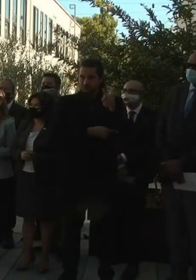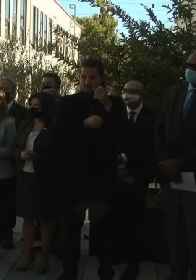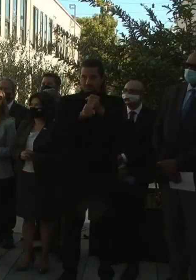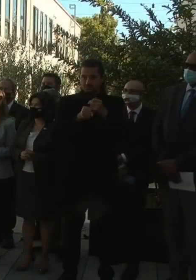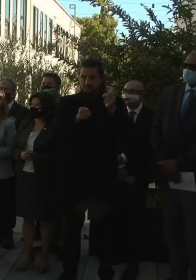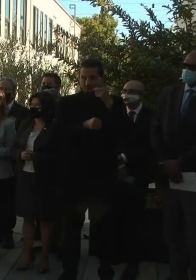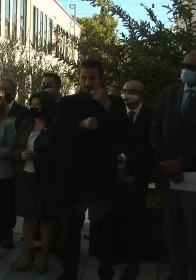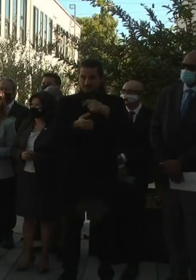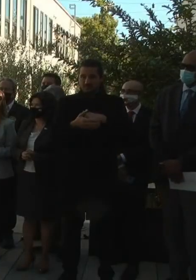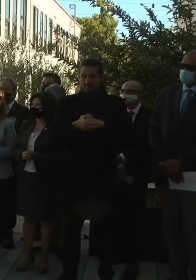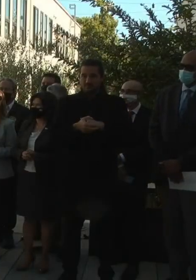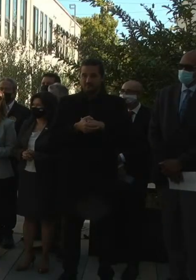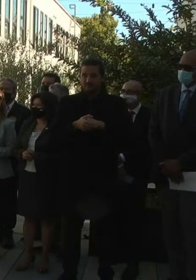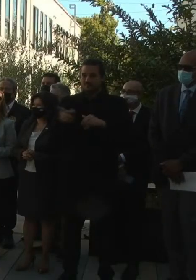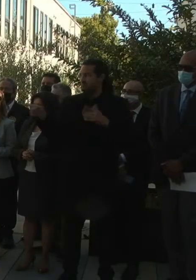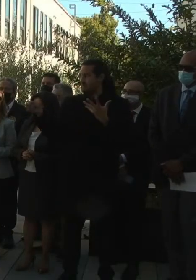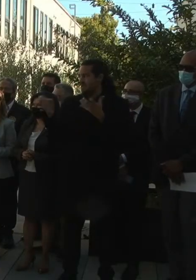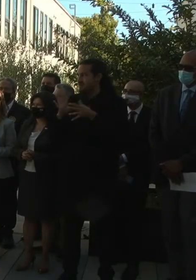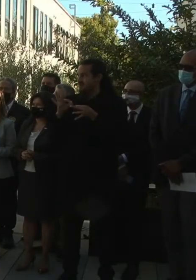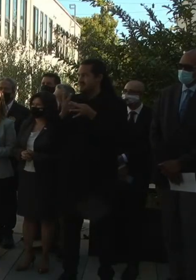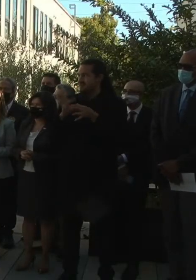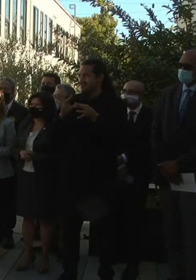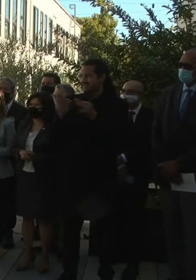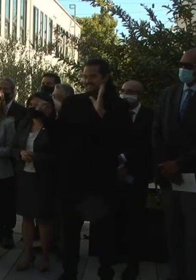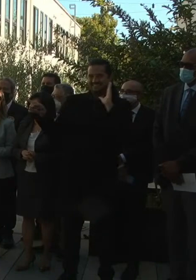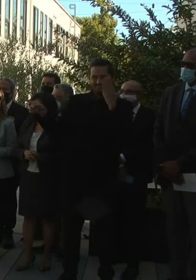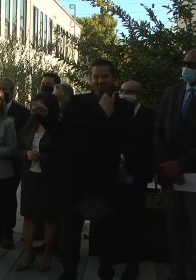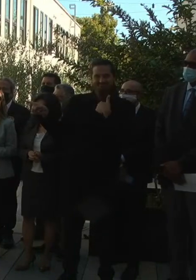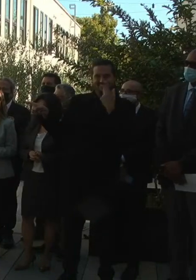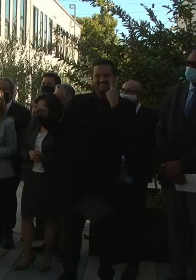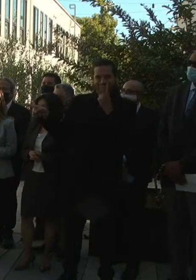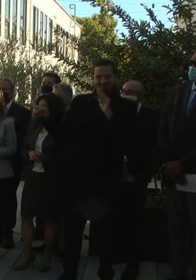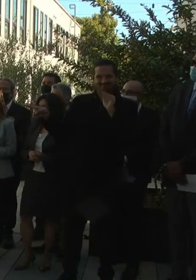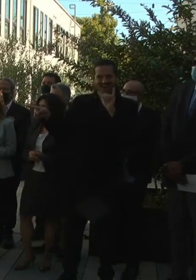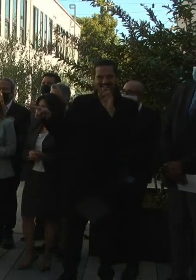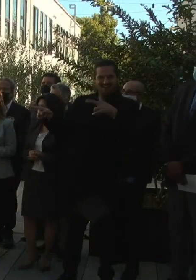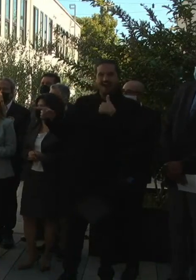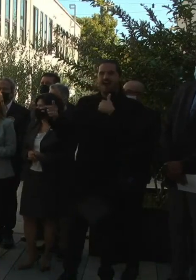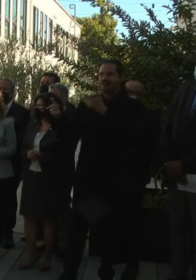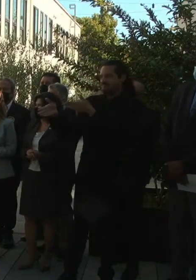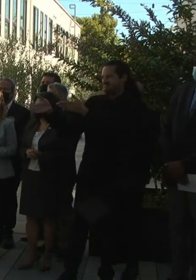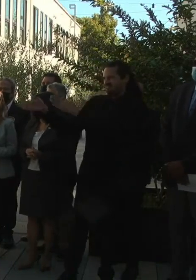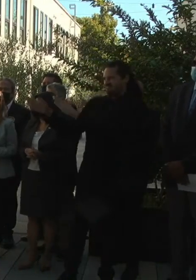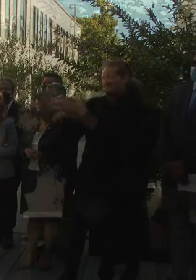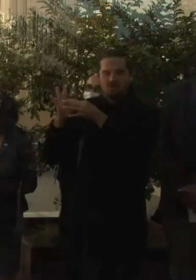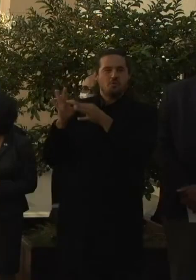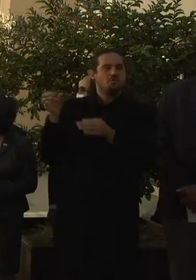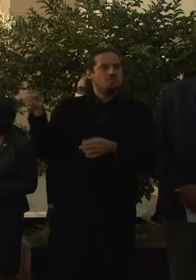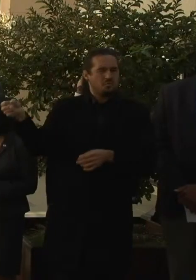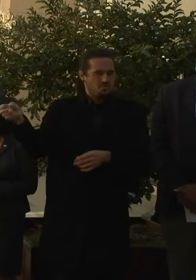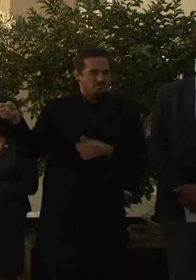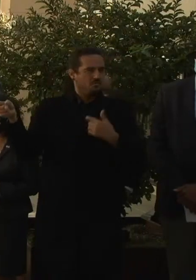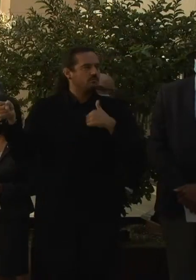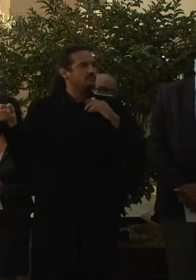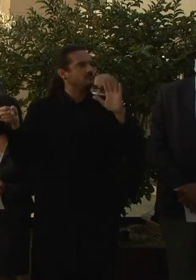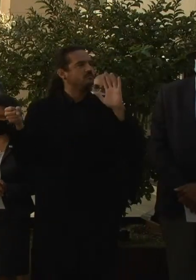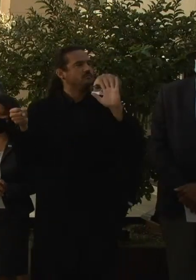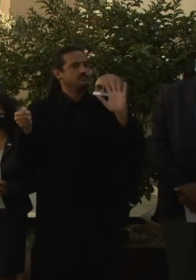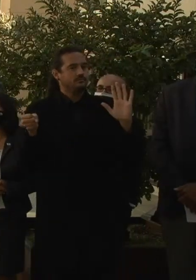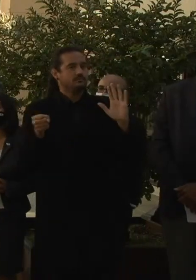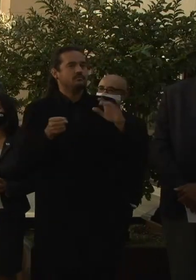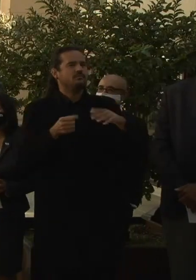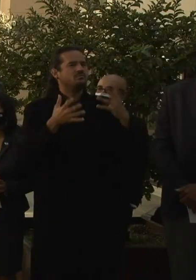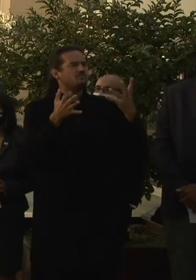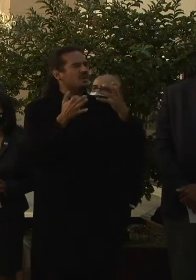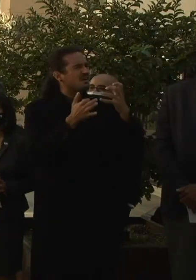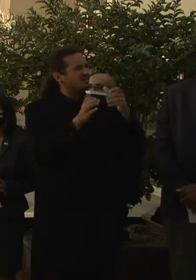will certainly, it's her city. We afforded that in one brief moment, but I want to just reinforce this point,